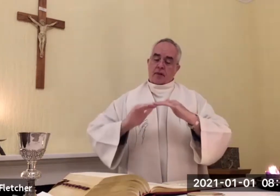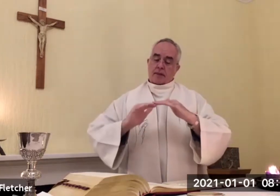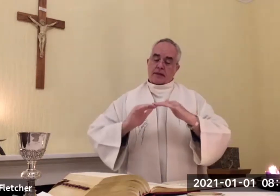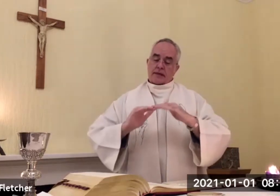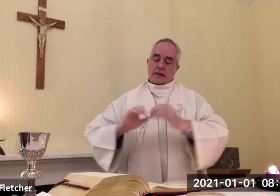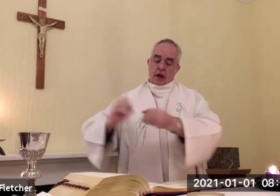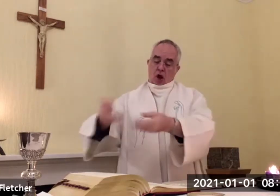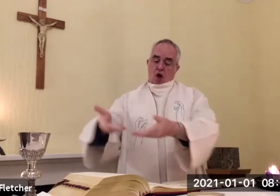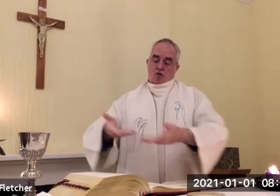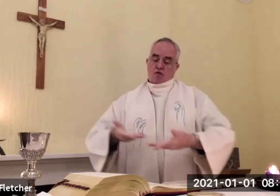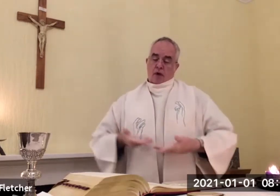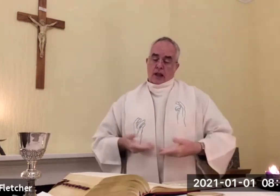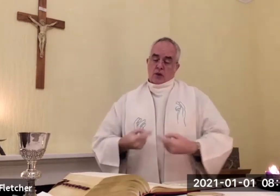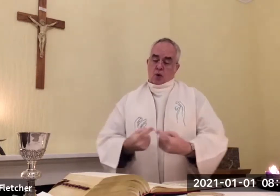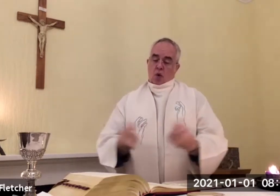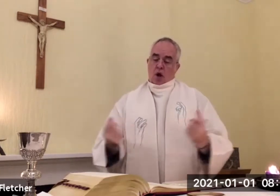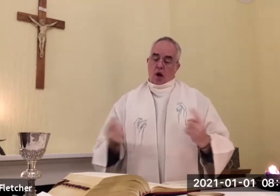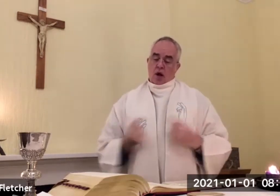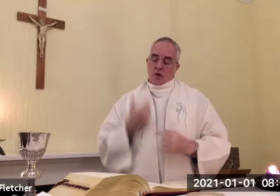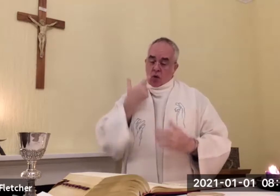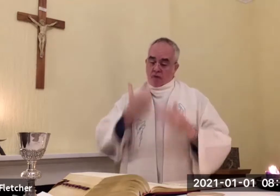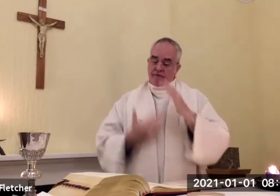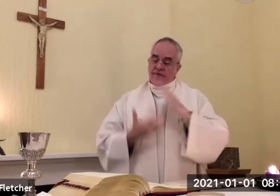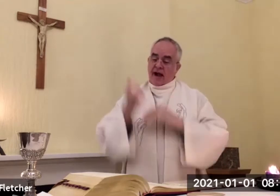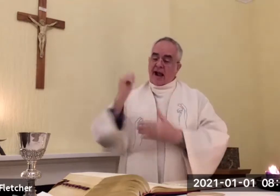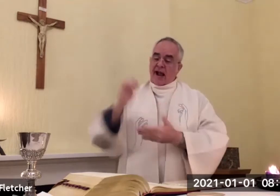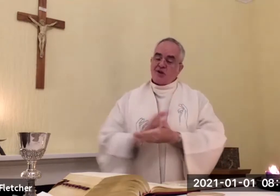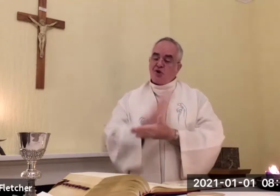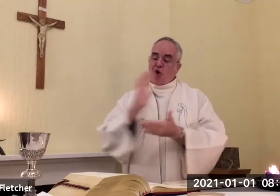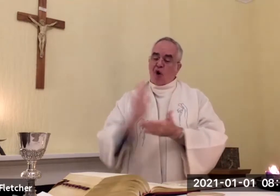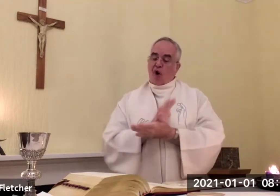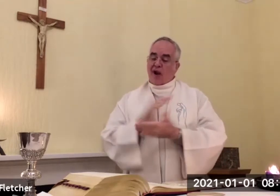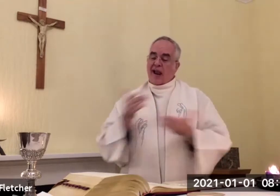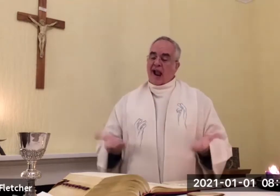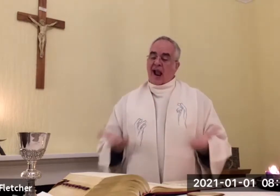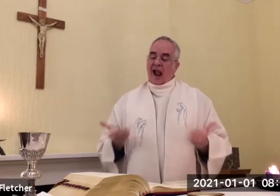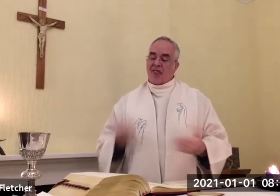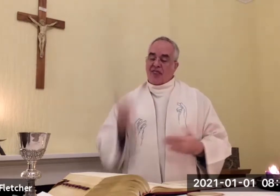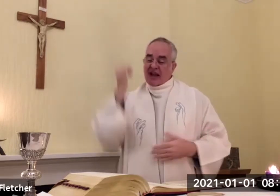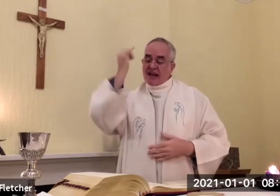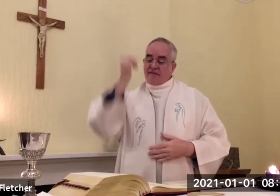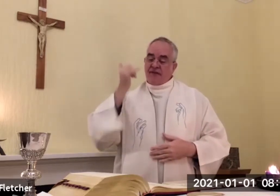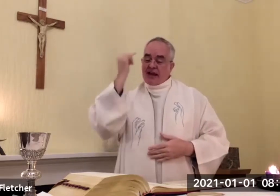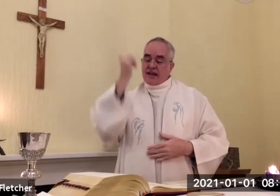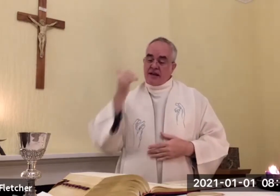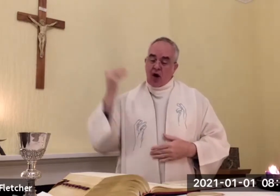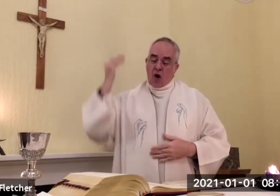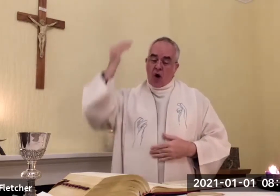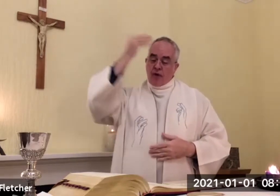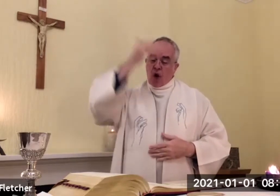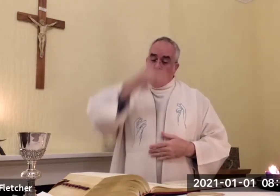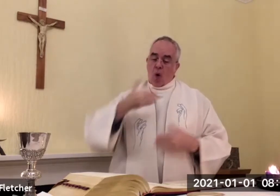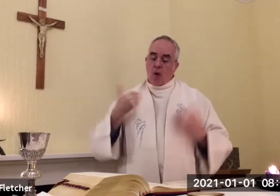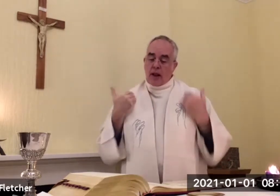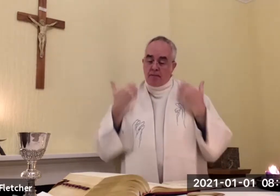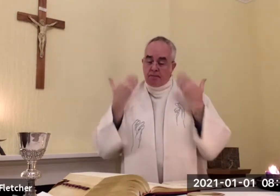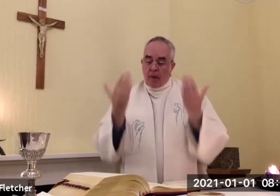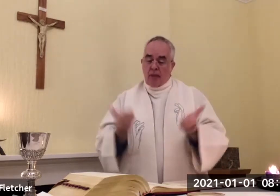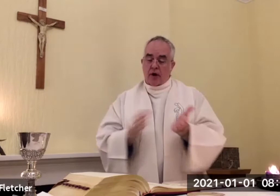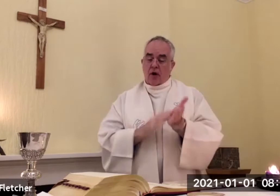fulfillment. Grant to us to find joy in this feast of the Holy Mother